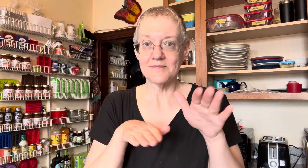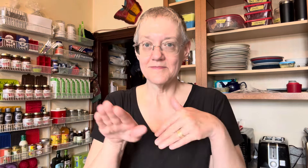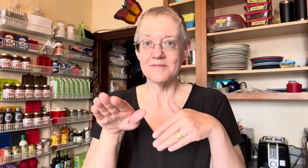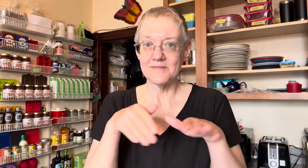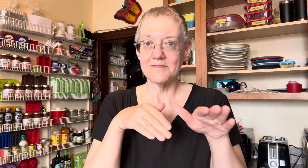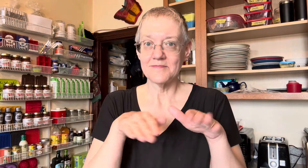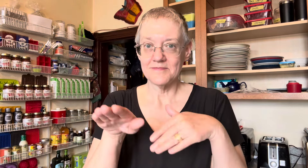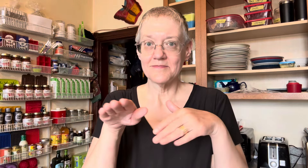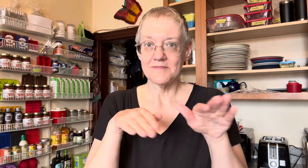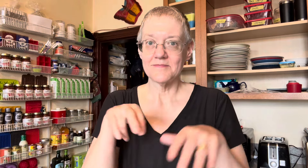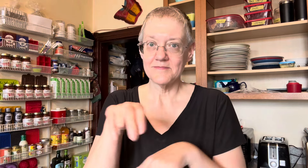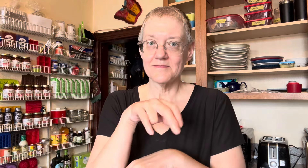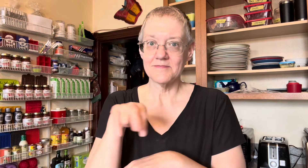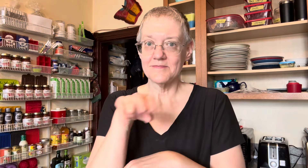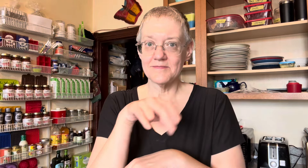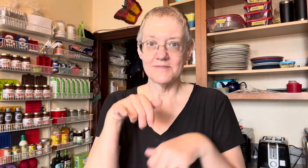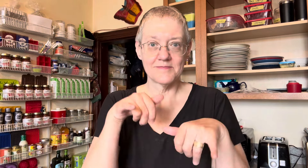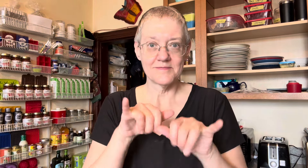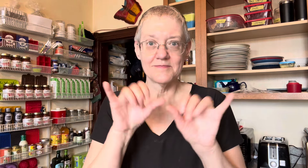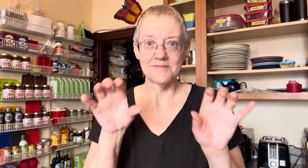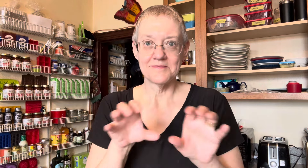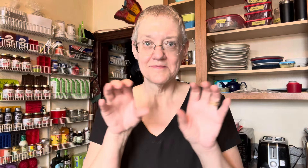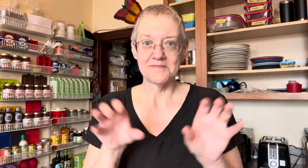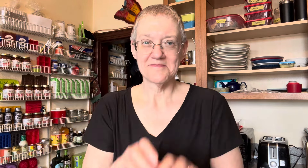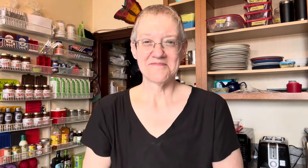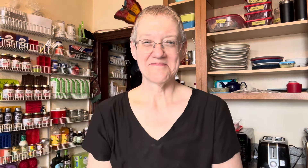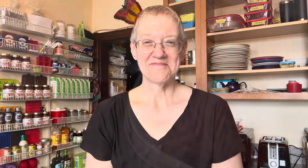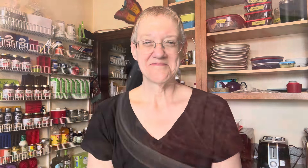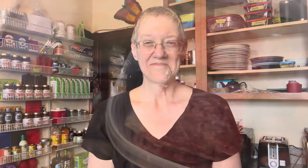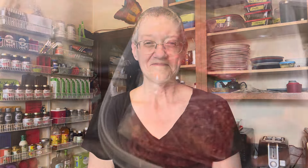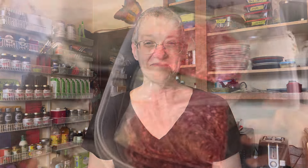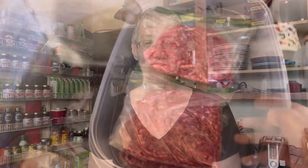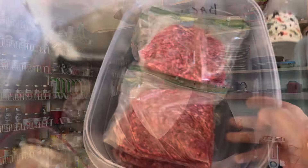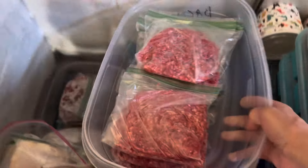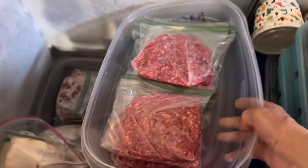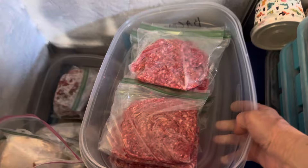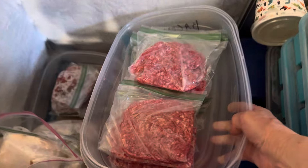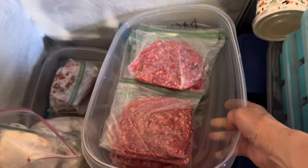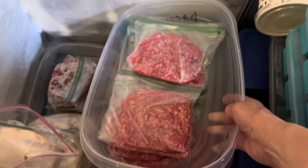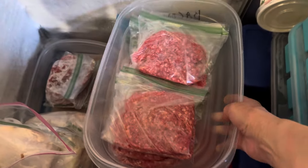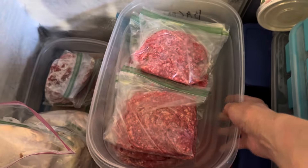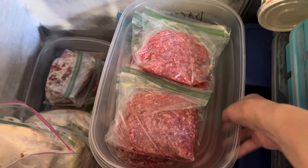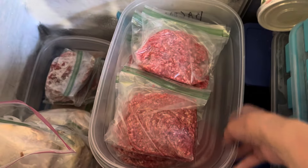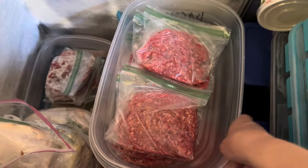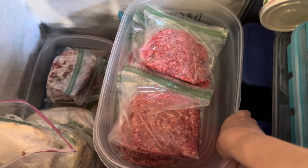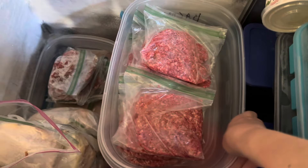muscles. And I do plan to do a lot of walking at the hospital. I want to stay active.